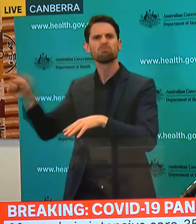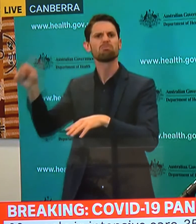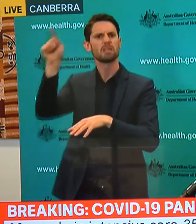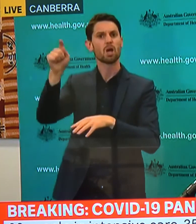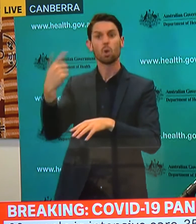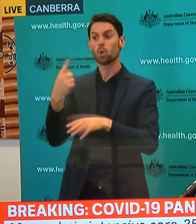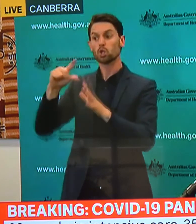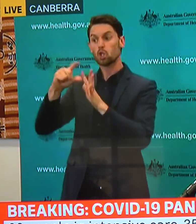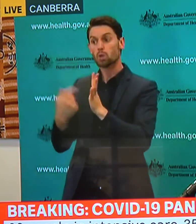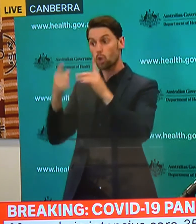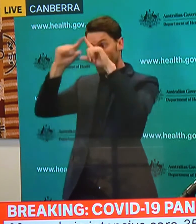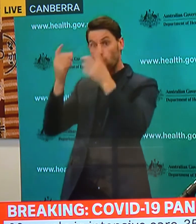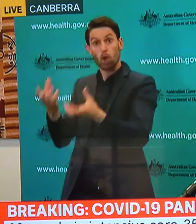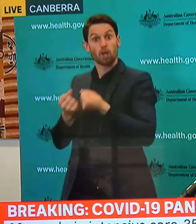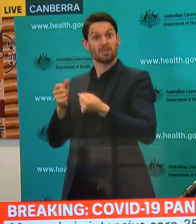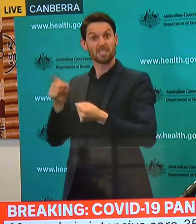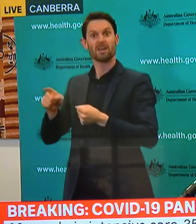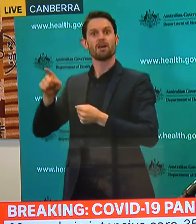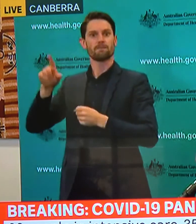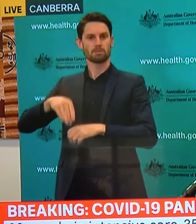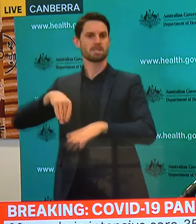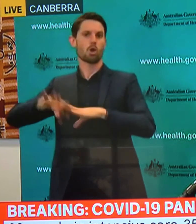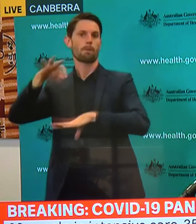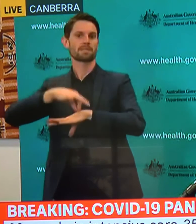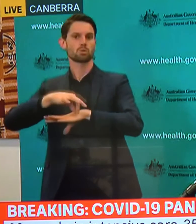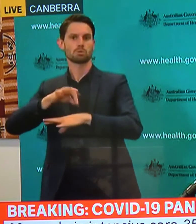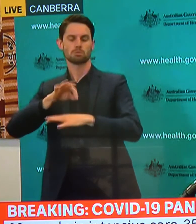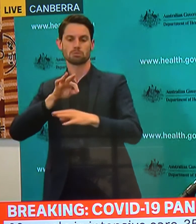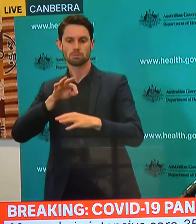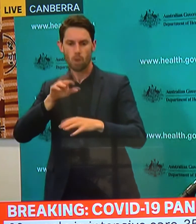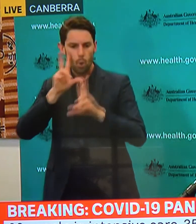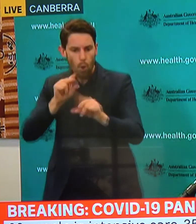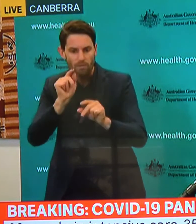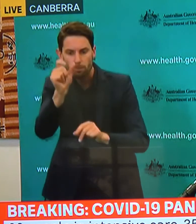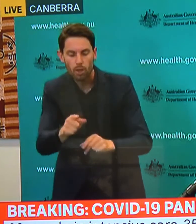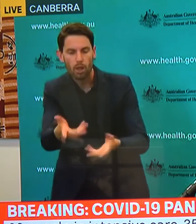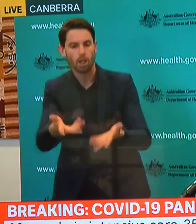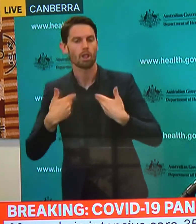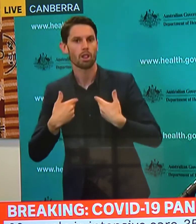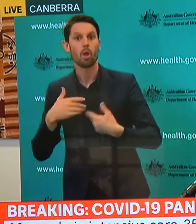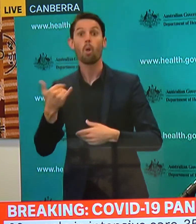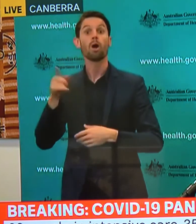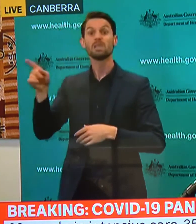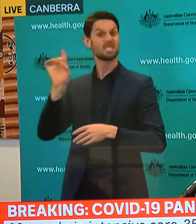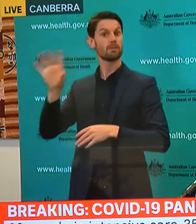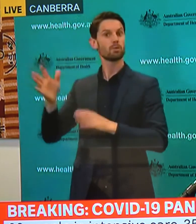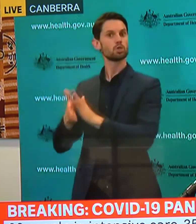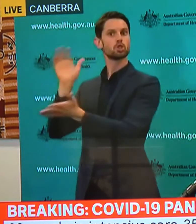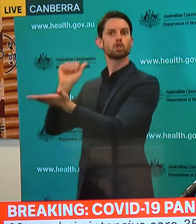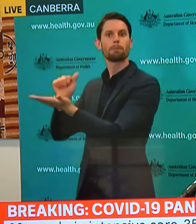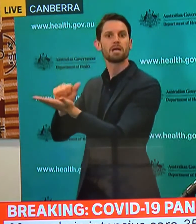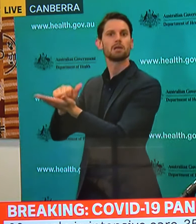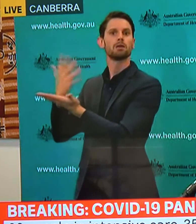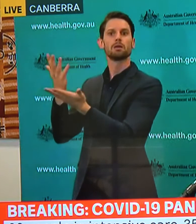they became exposed in the workplace or indeed in the general community. So of course we are all members of the community. There